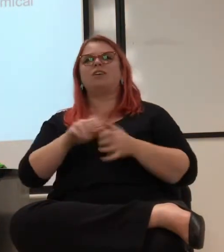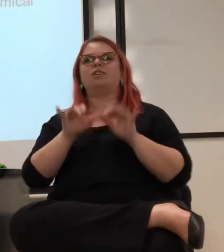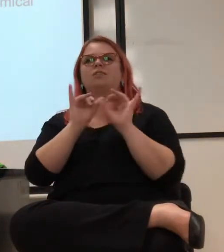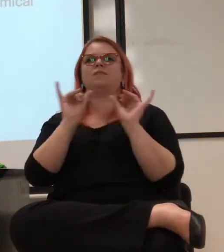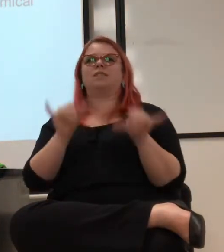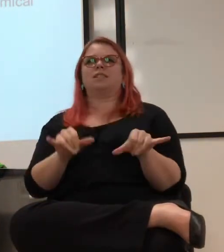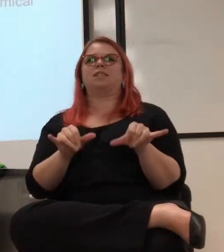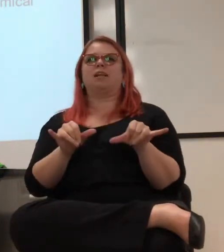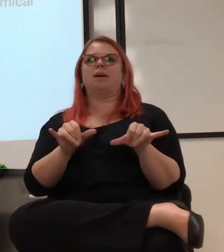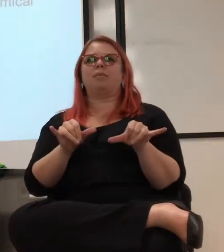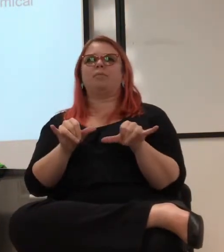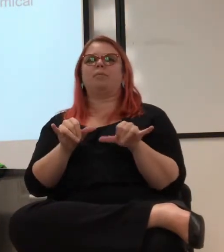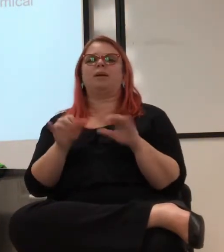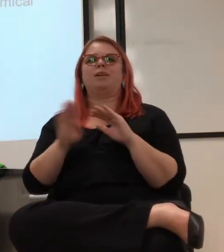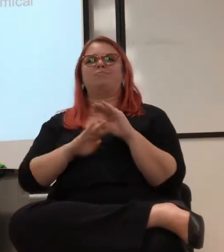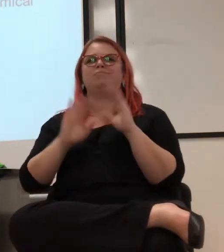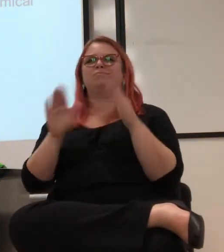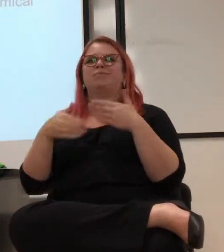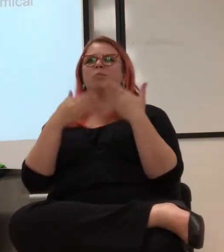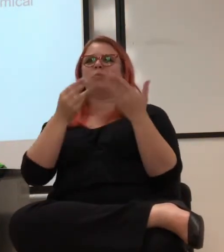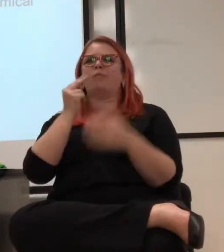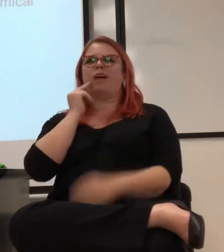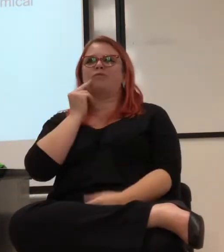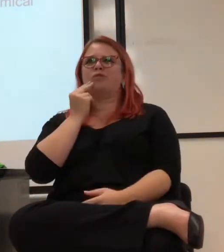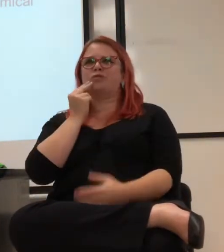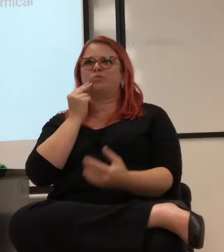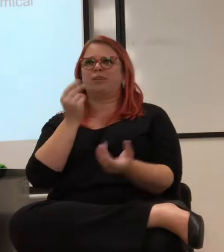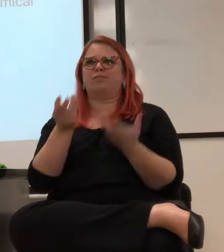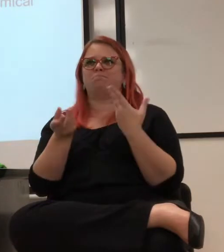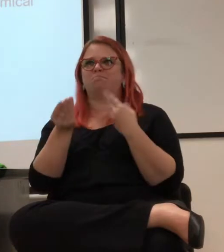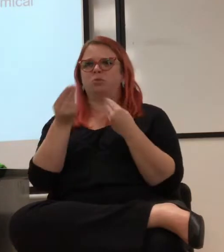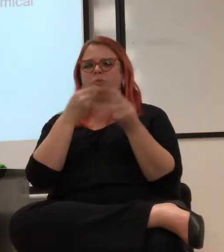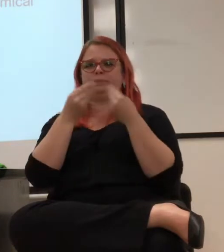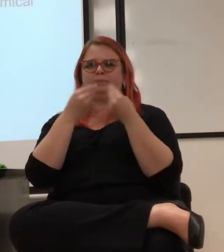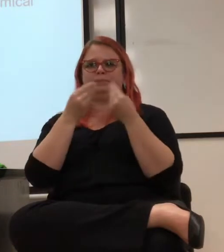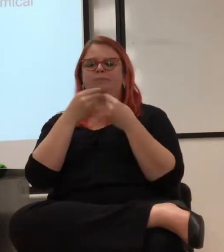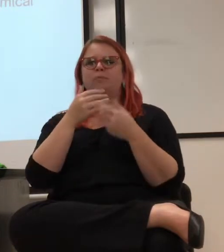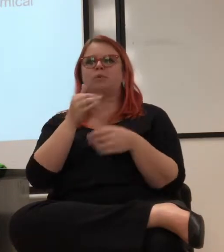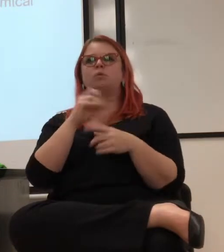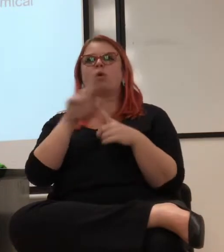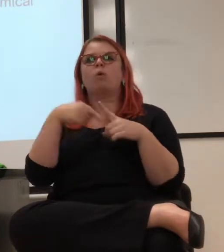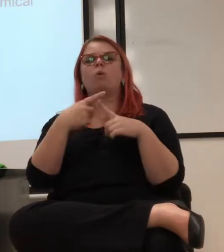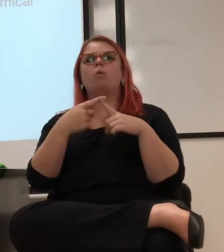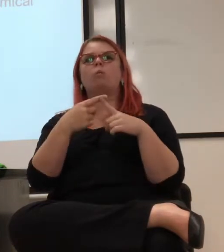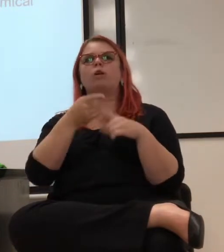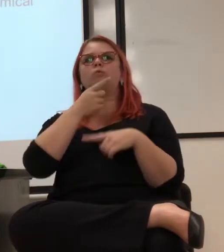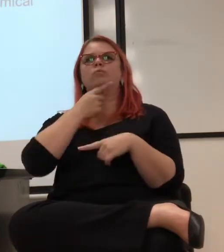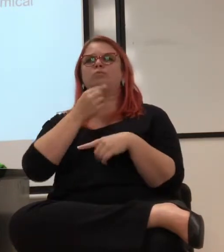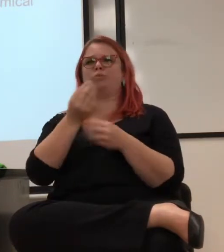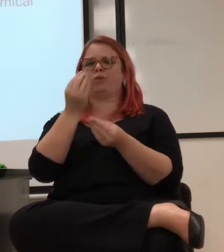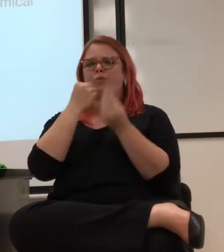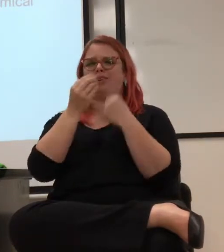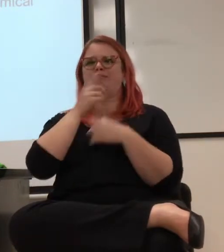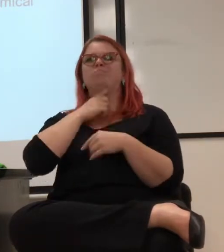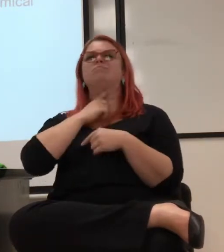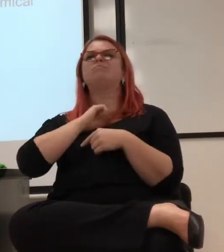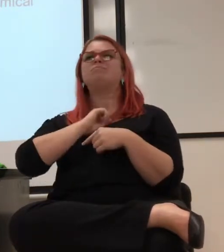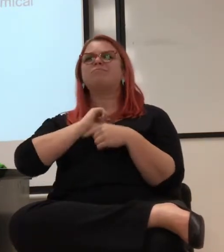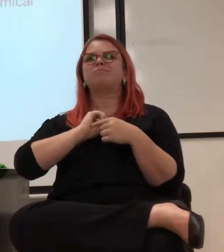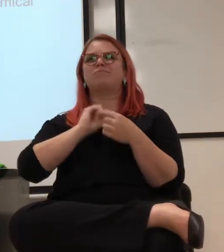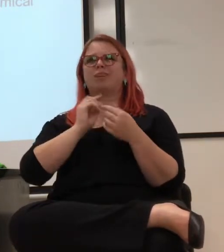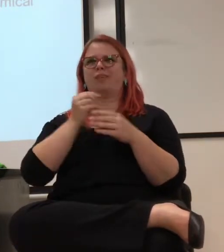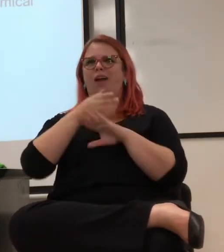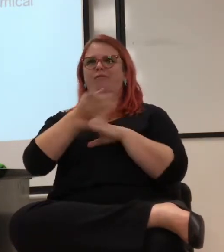is basically going to provide nourishment, okay? Now, as soon as you swallow that mouthful of food, you don't think about it, do